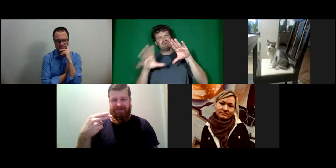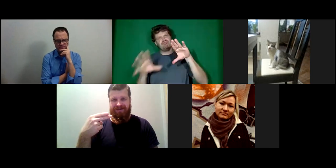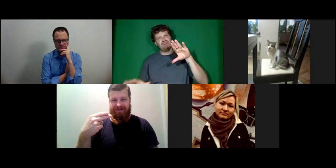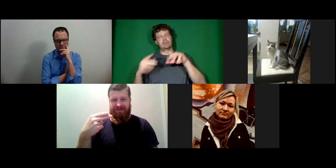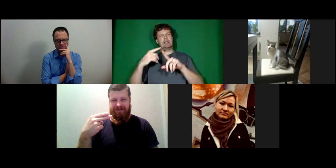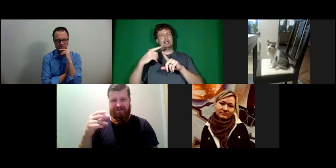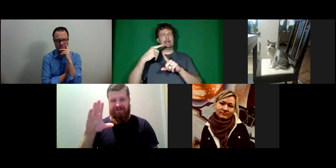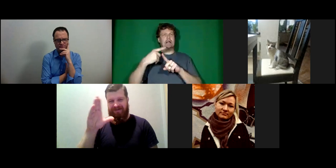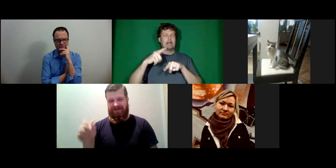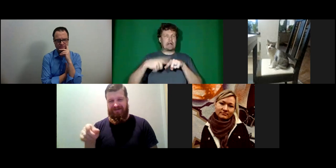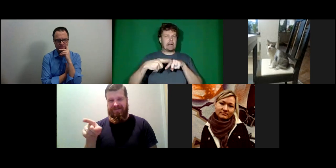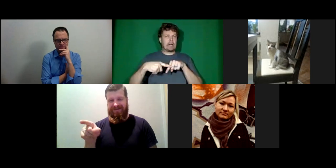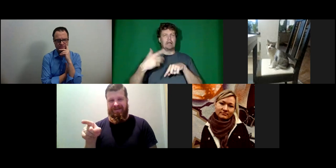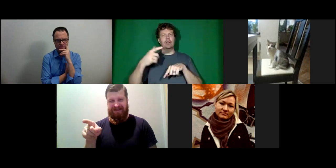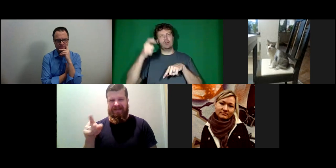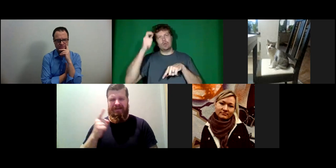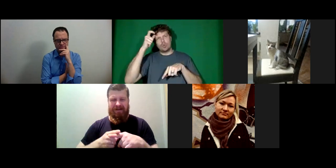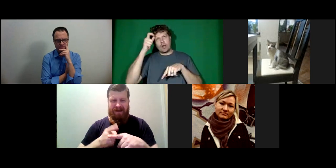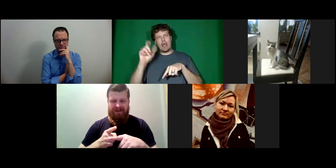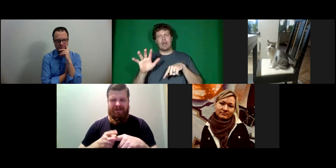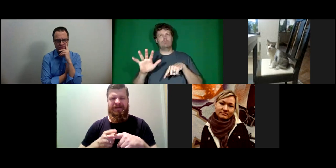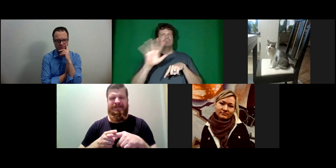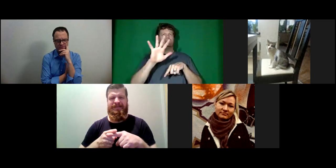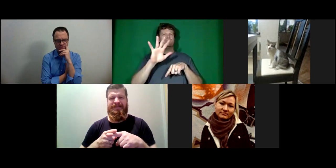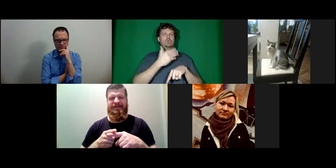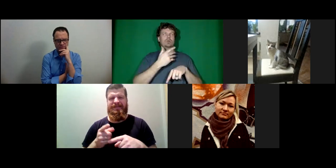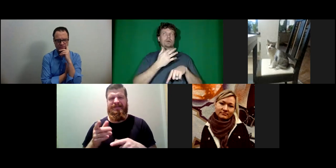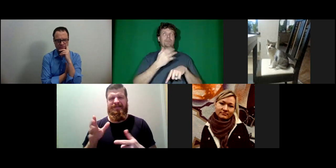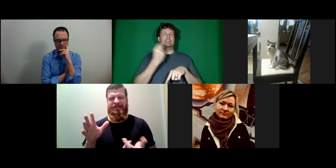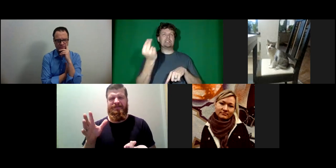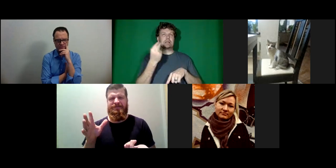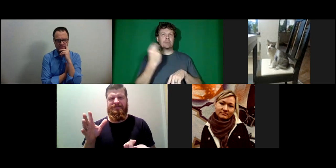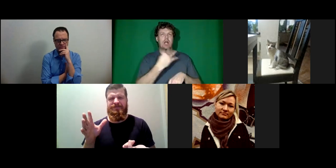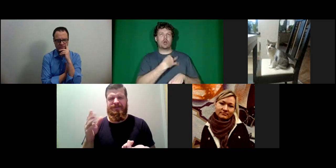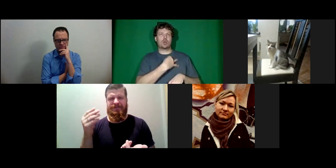There was one coach in the Balkans, in Greece, in Turkey,